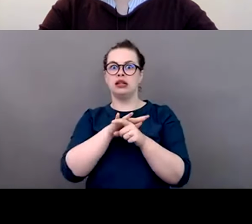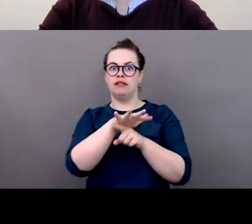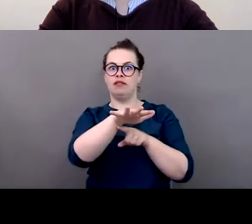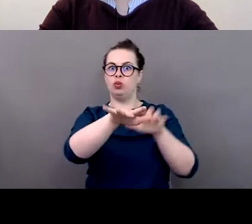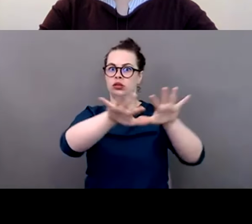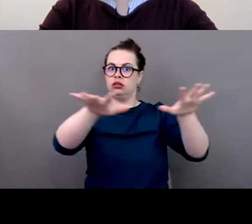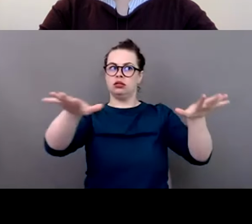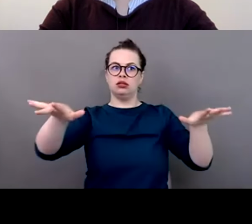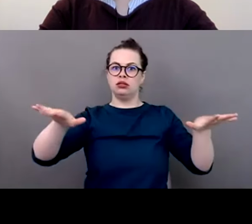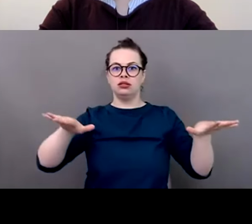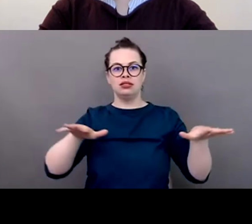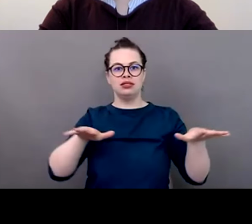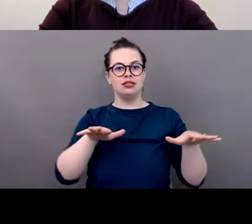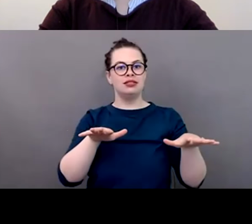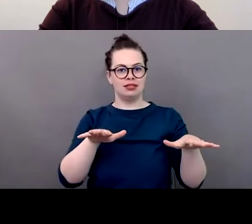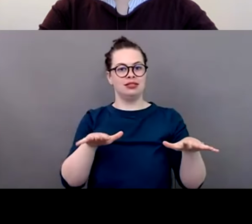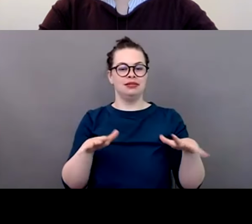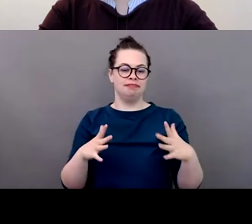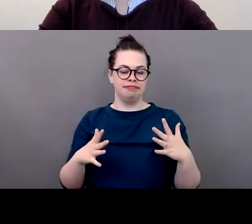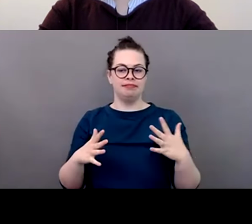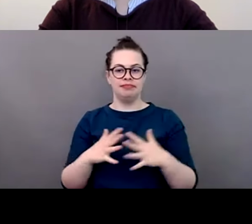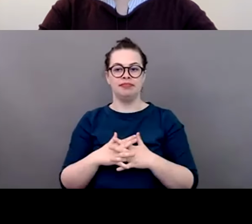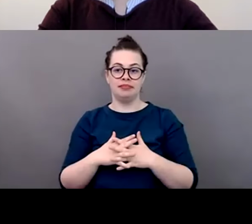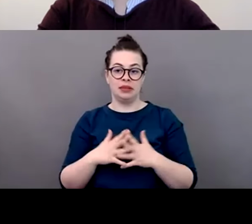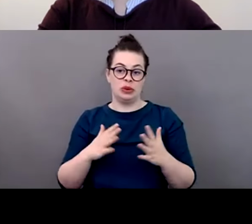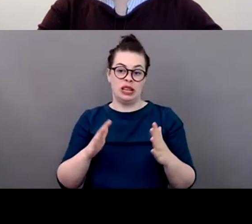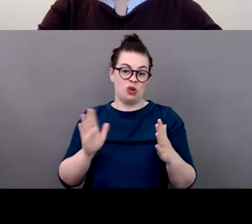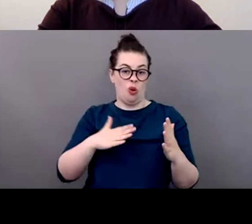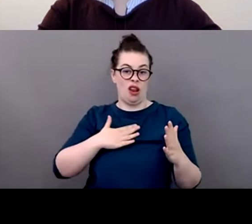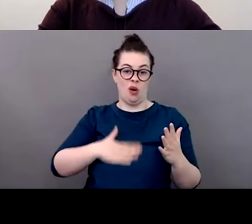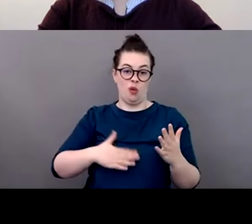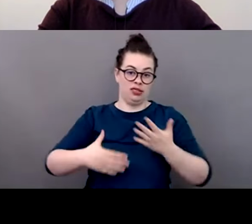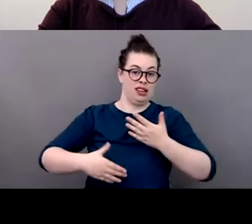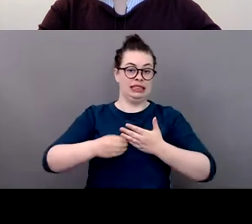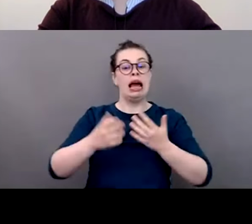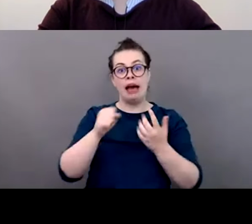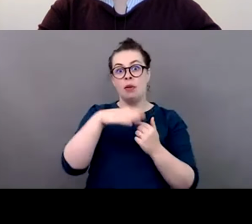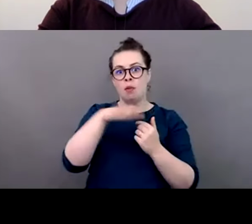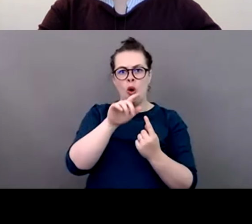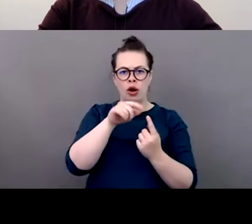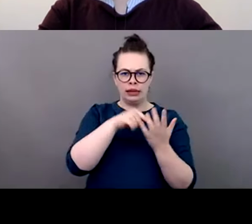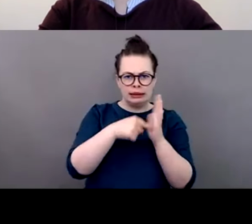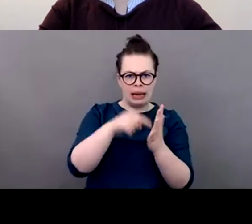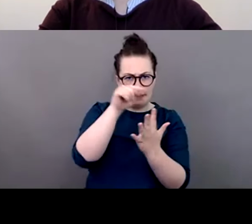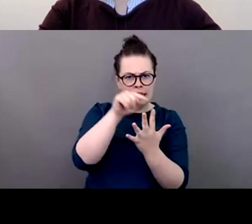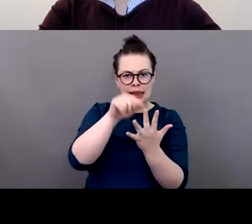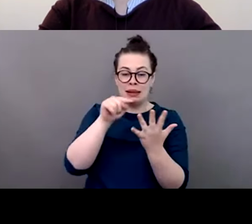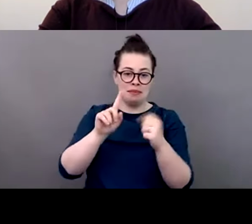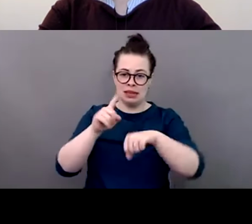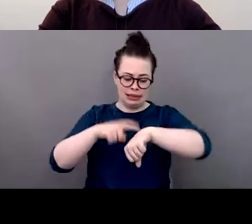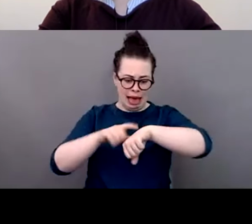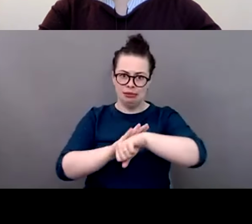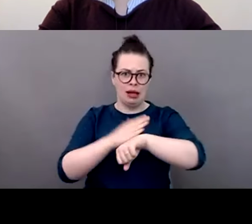general principle prevail. That's all I want to say. I have specific examples on this, but we don't have time for that. But